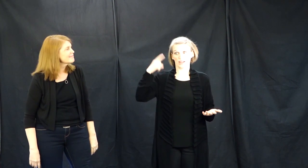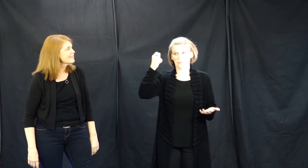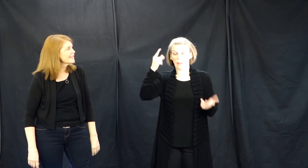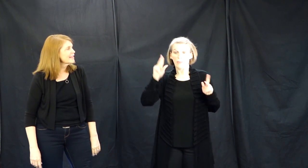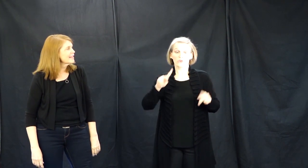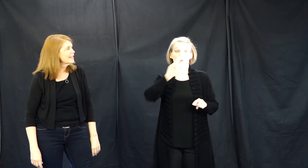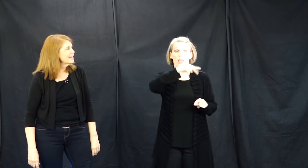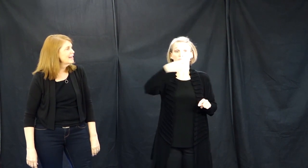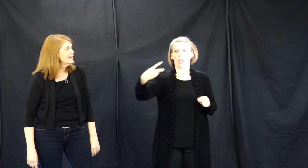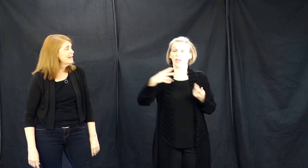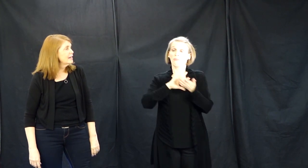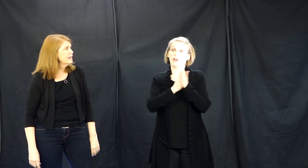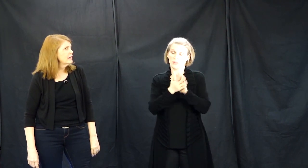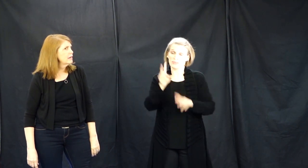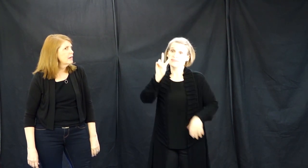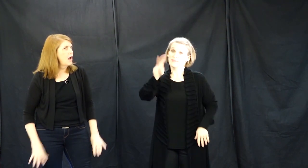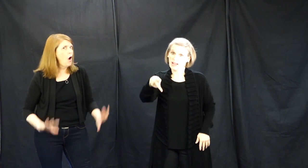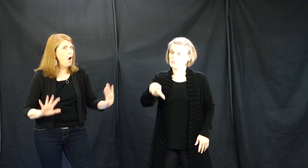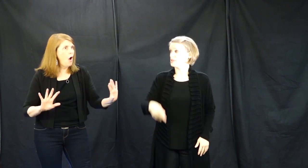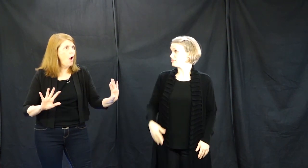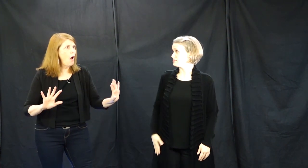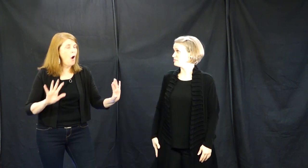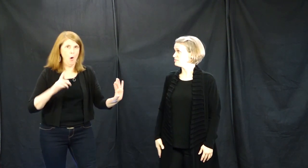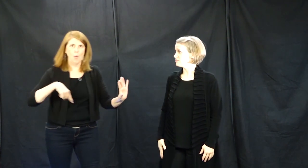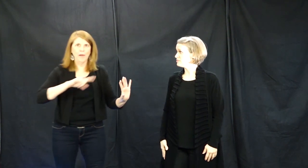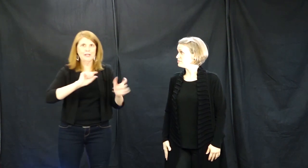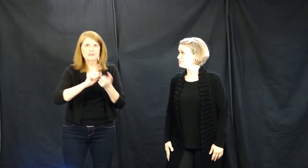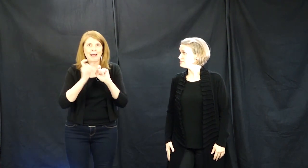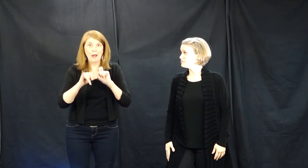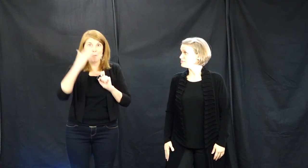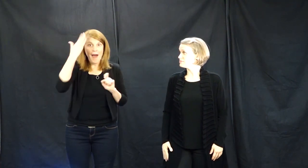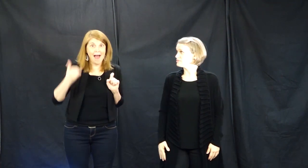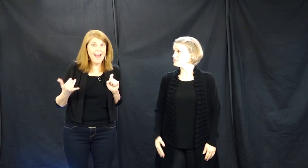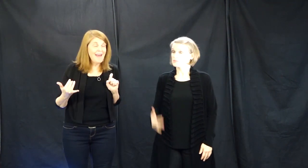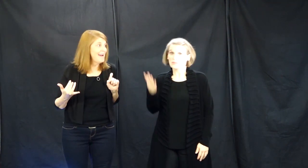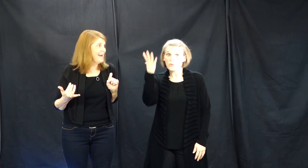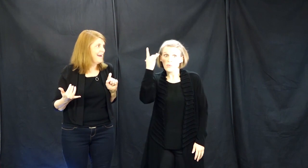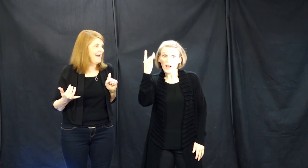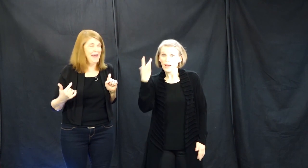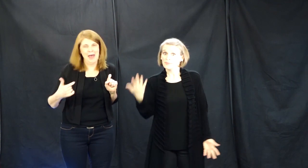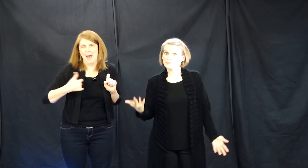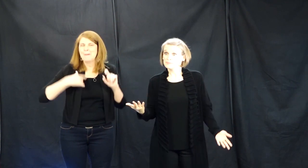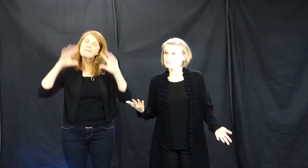gets to be vice president. Oh, you know what? We can change that. You know why? Why? Because I'm the president.